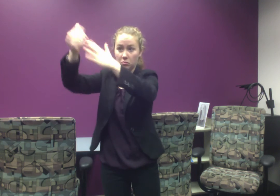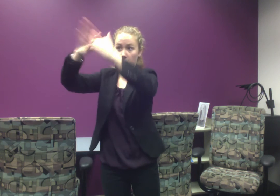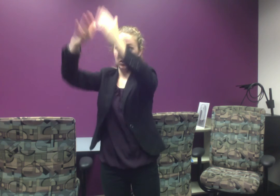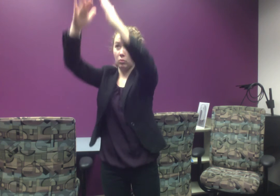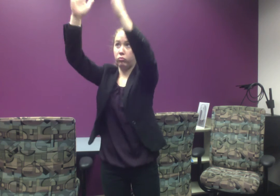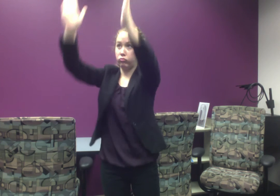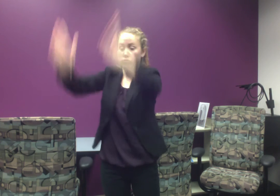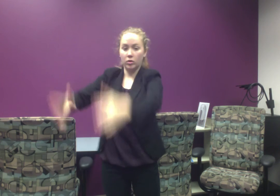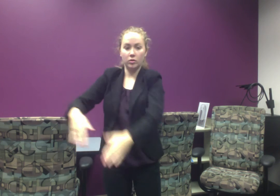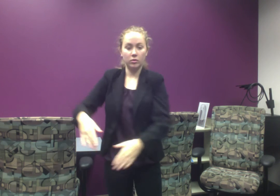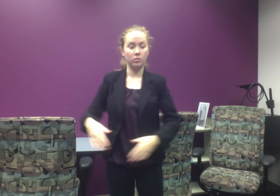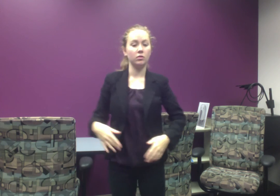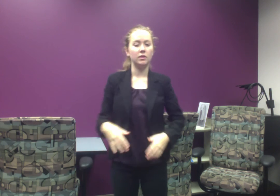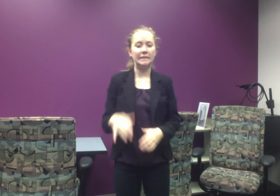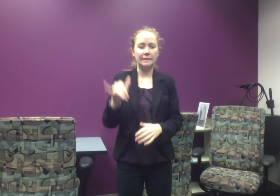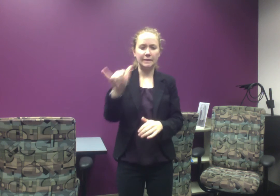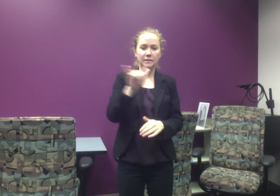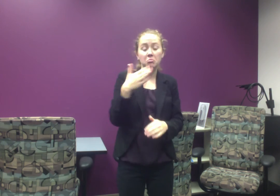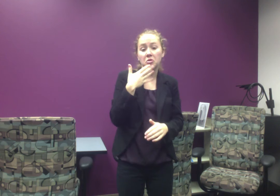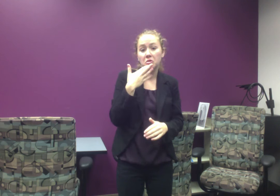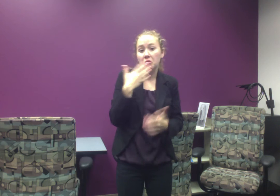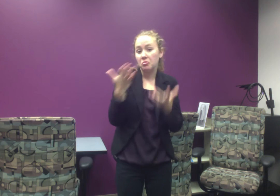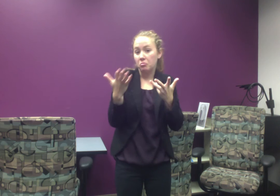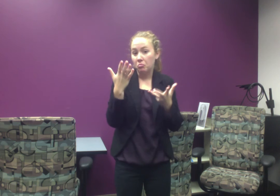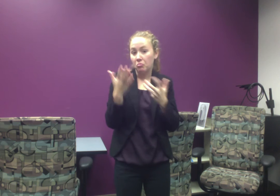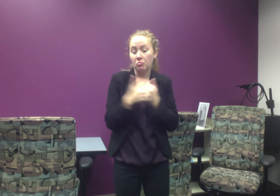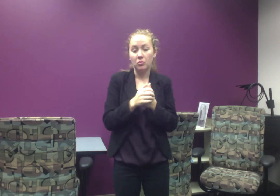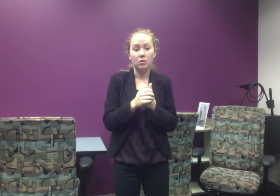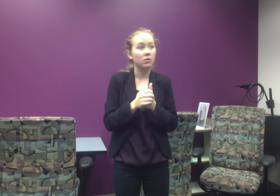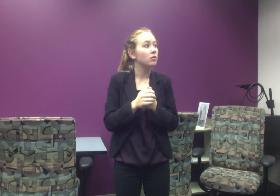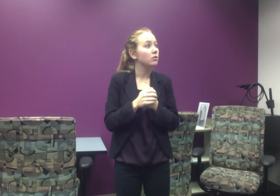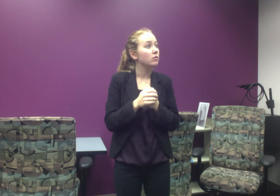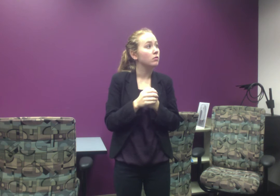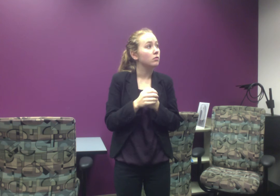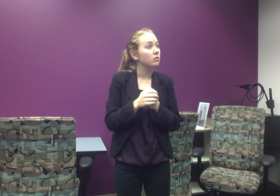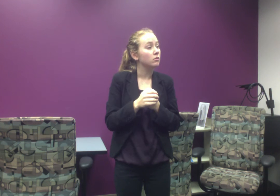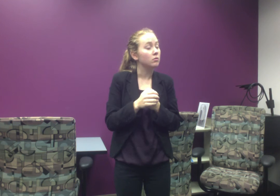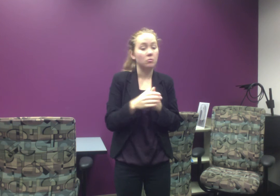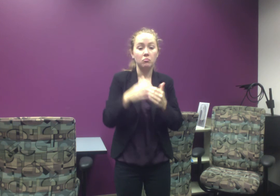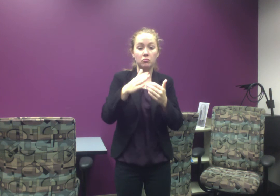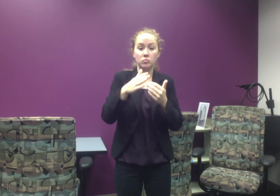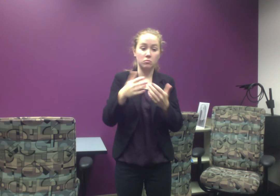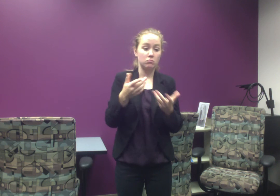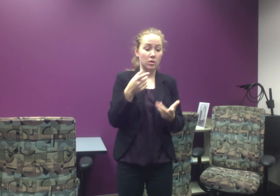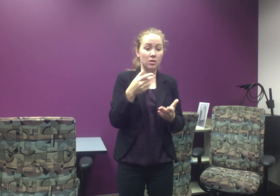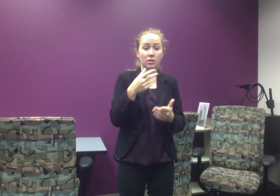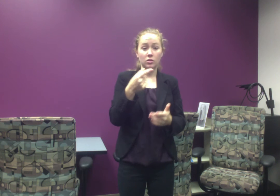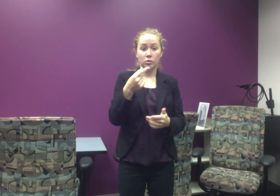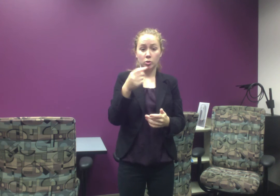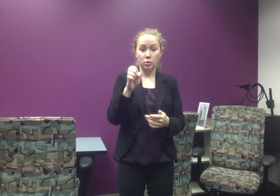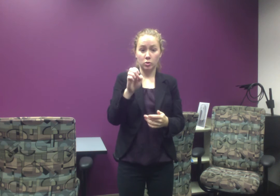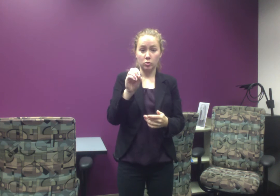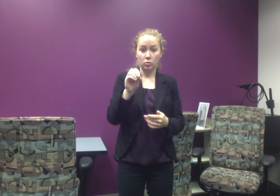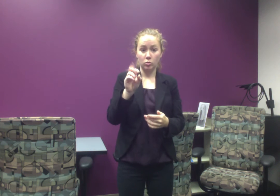Sort of the same colors, though. So she was painting what was around her. This is a famous one.